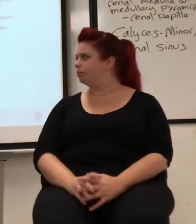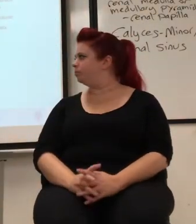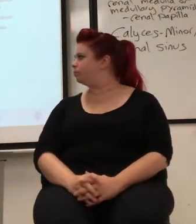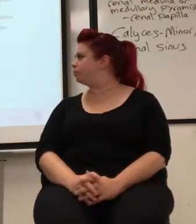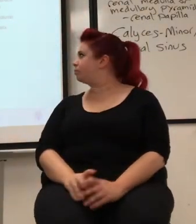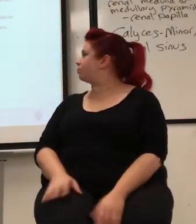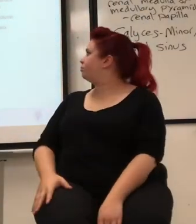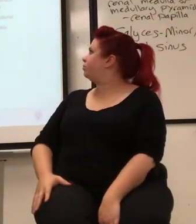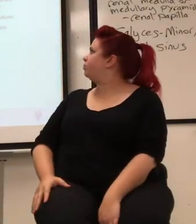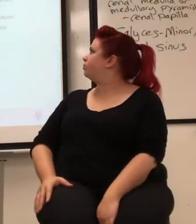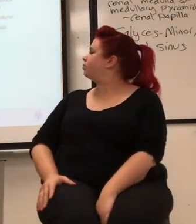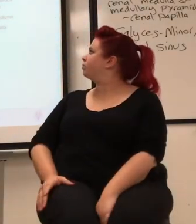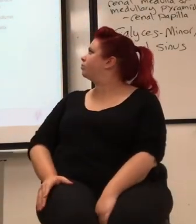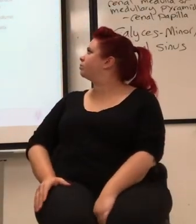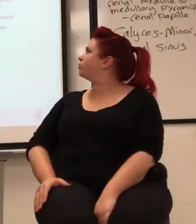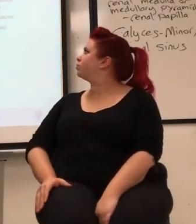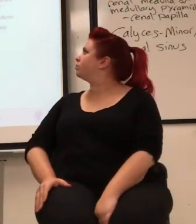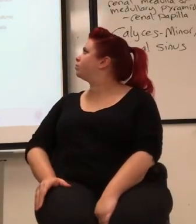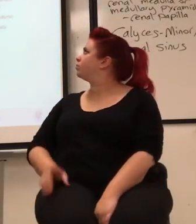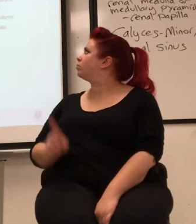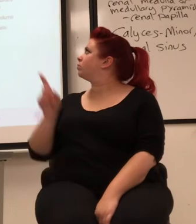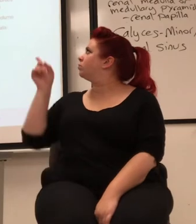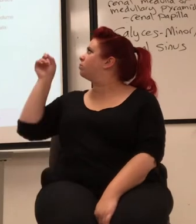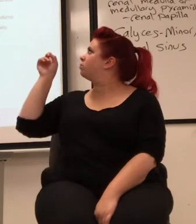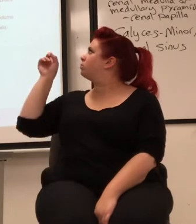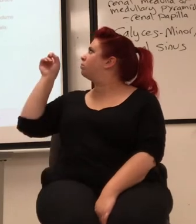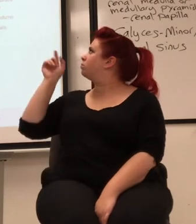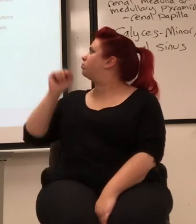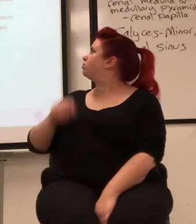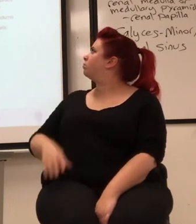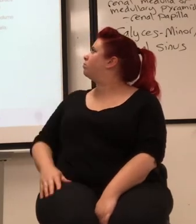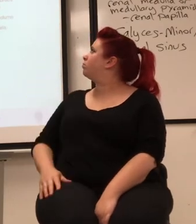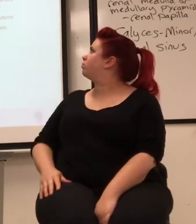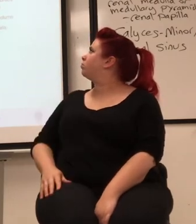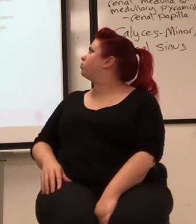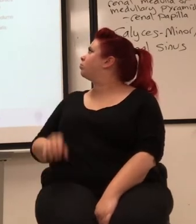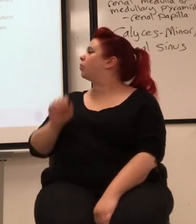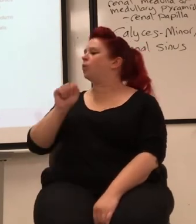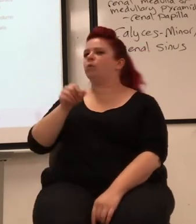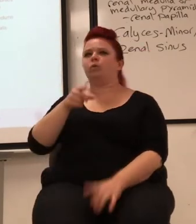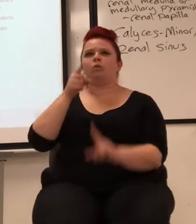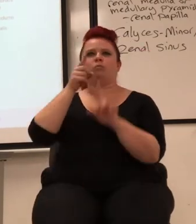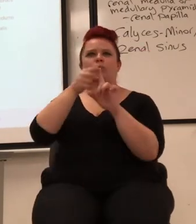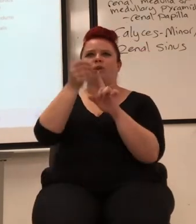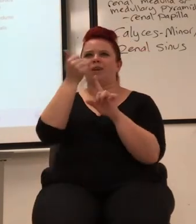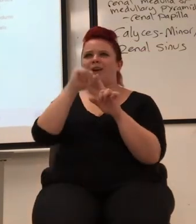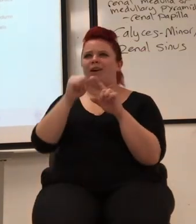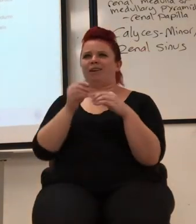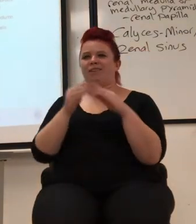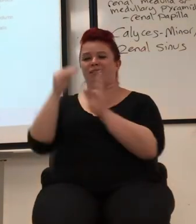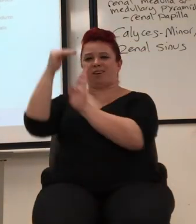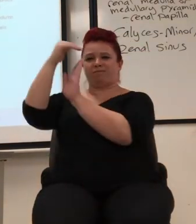On this slide, the label's there, but you could point to any tip.